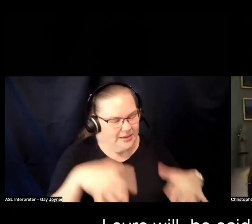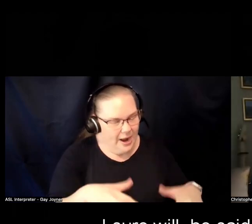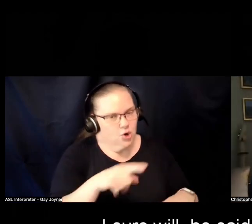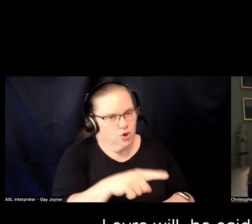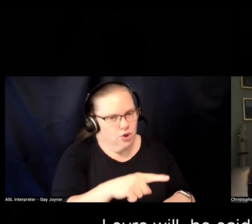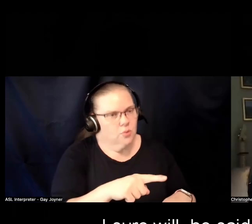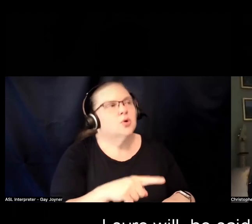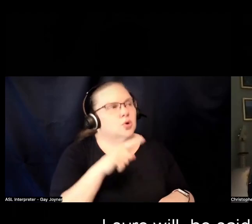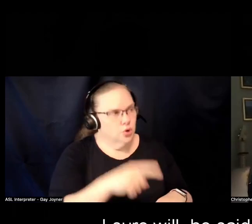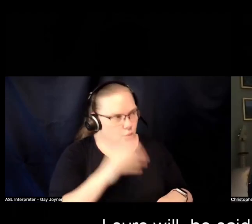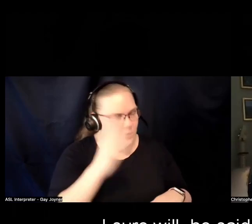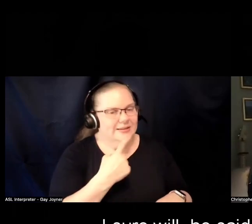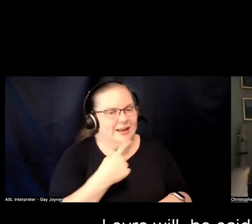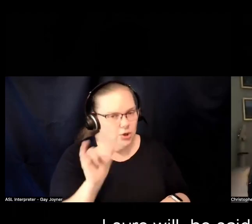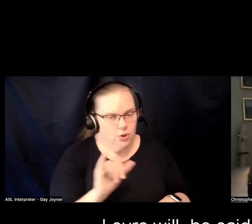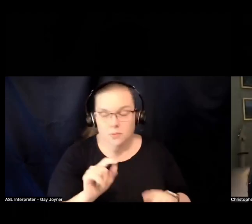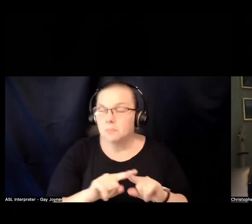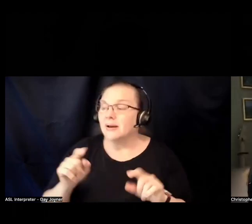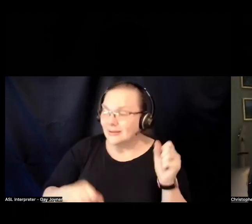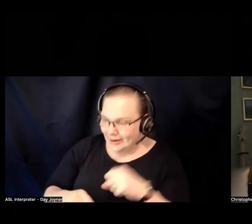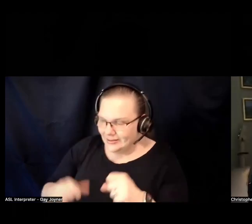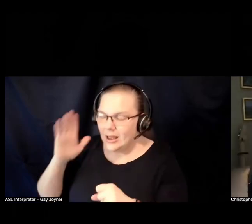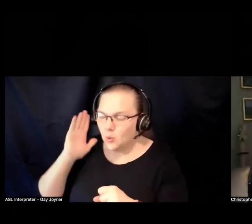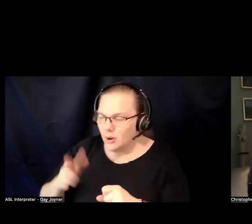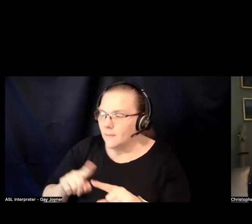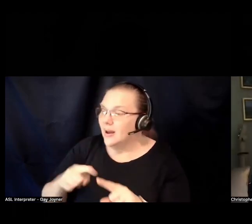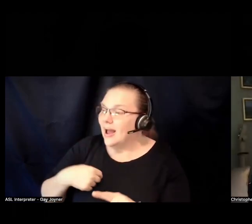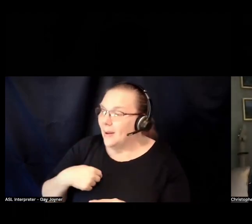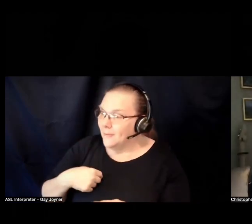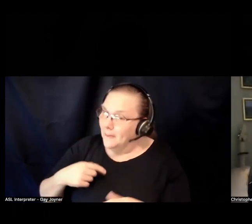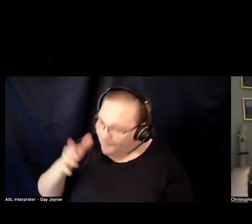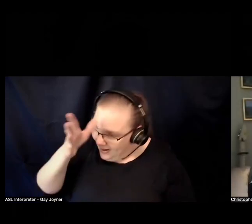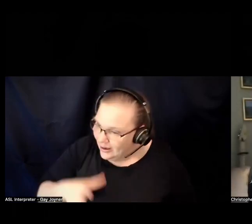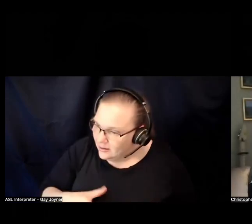I sure will, he said, but that's all right. I'm a man.